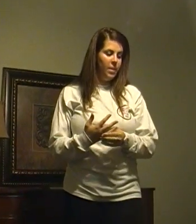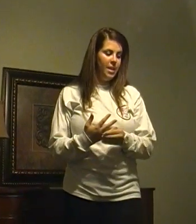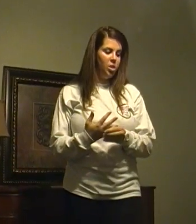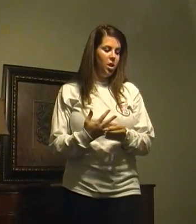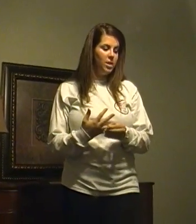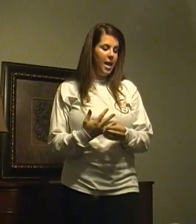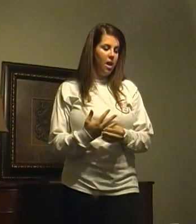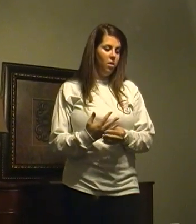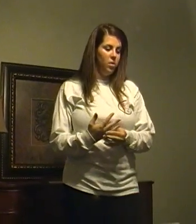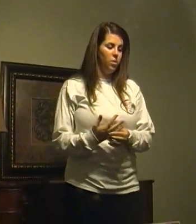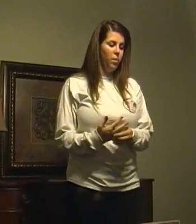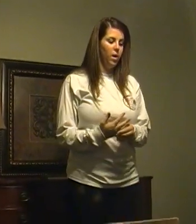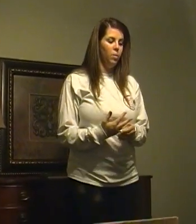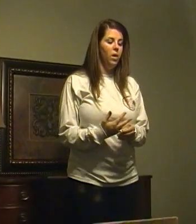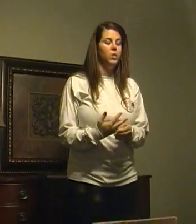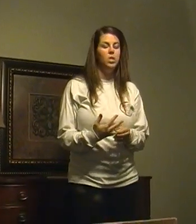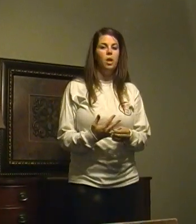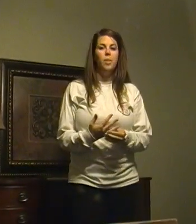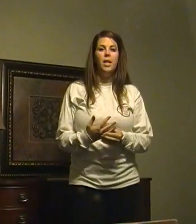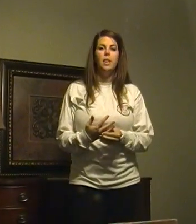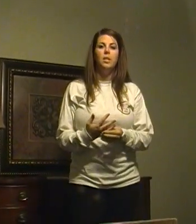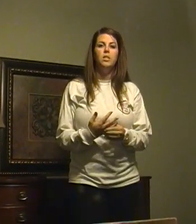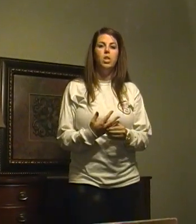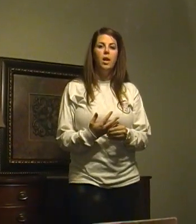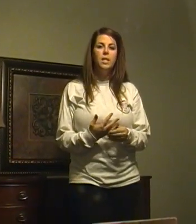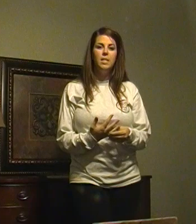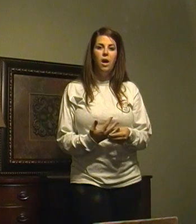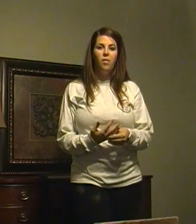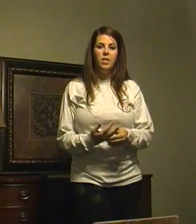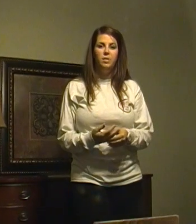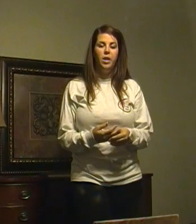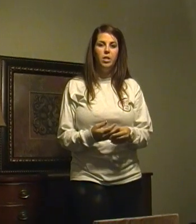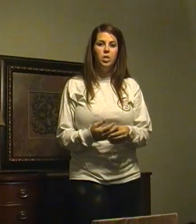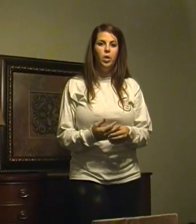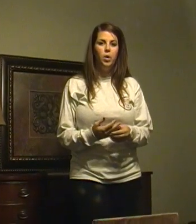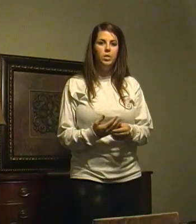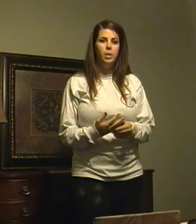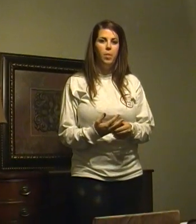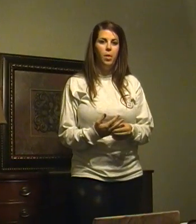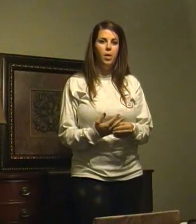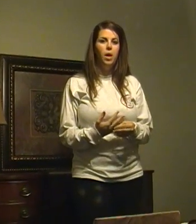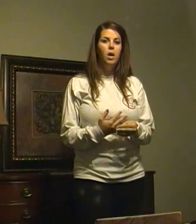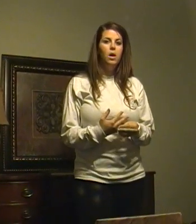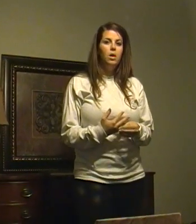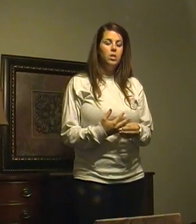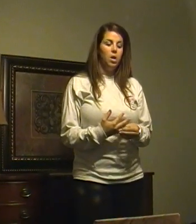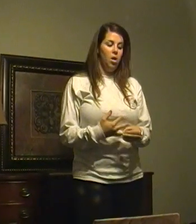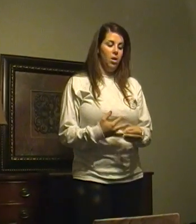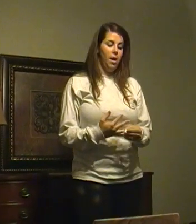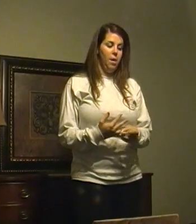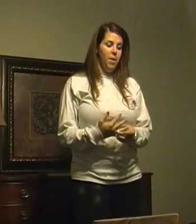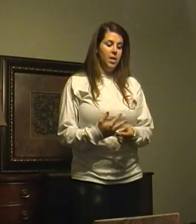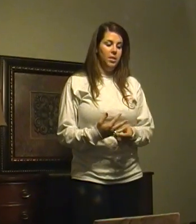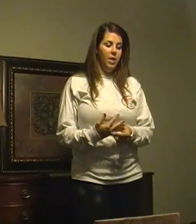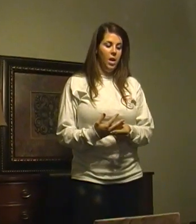It starts out, well, to start with, the song itself is a very slow tempoed song, and it's